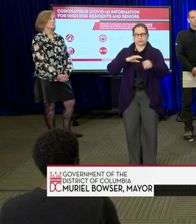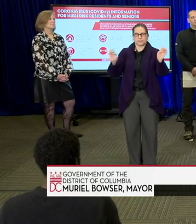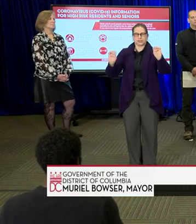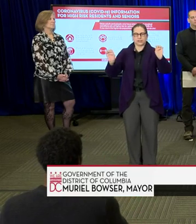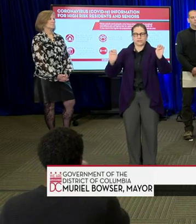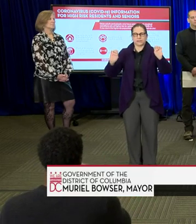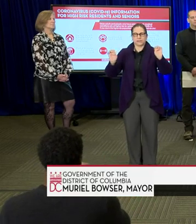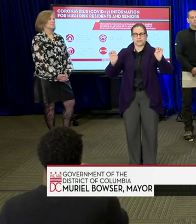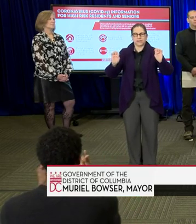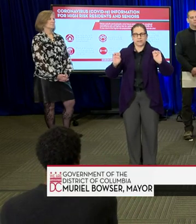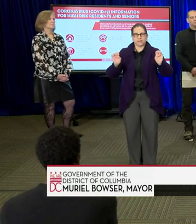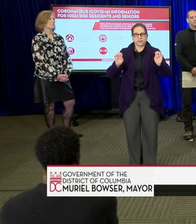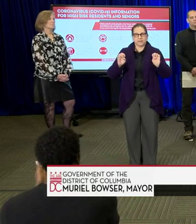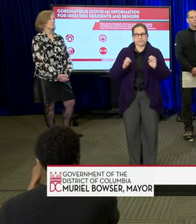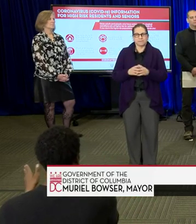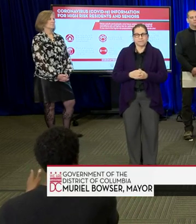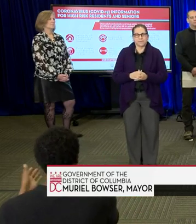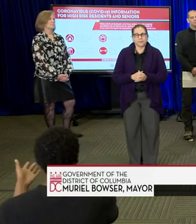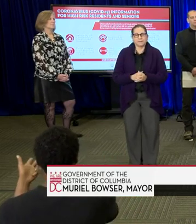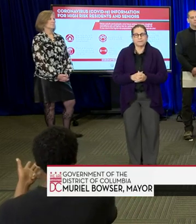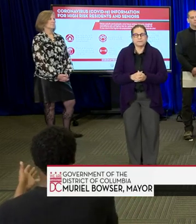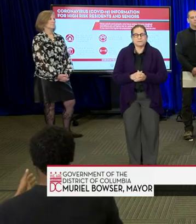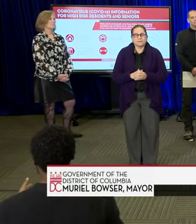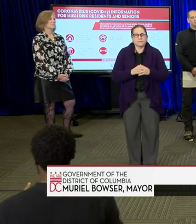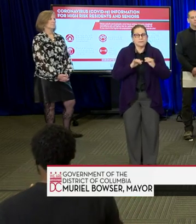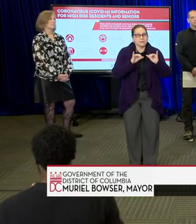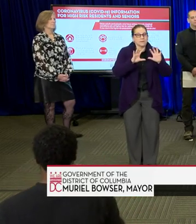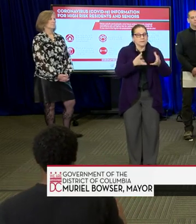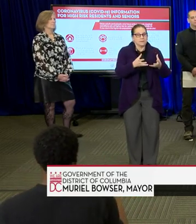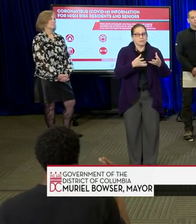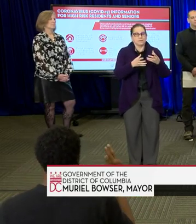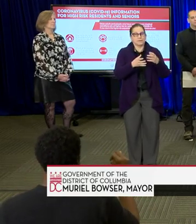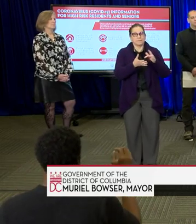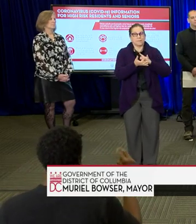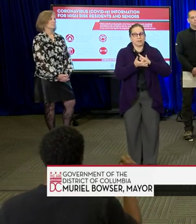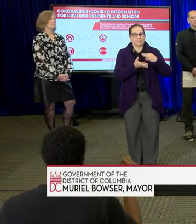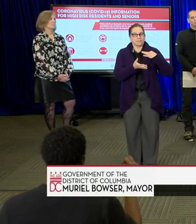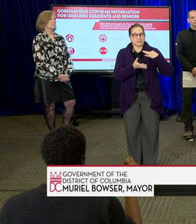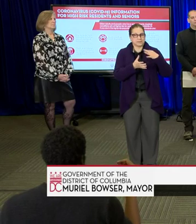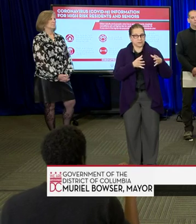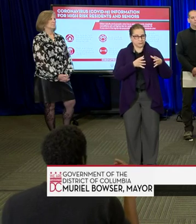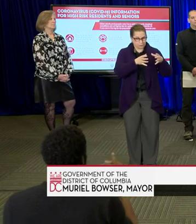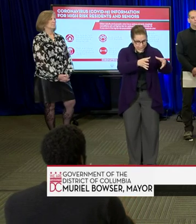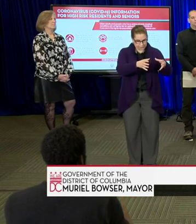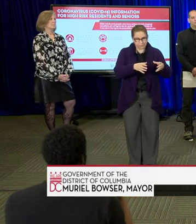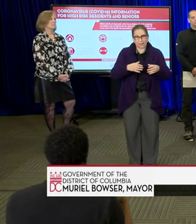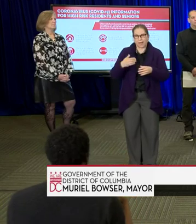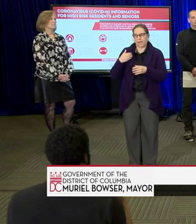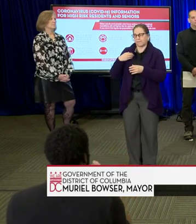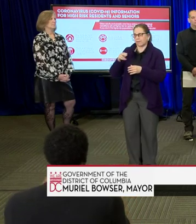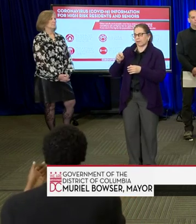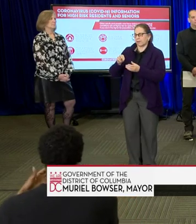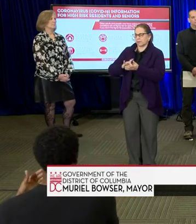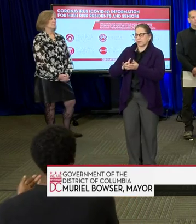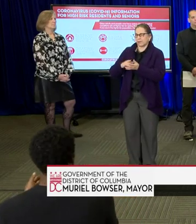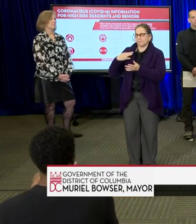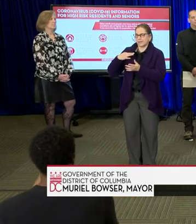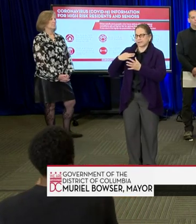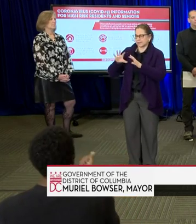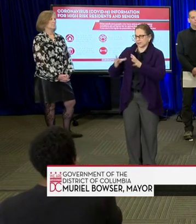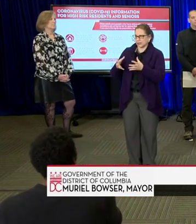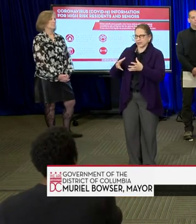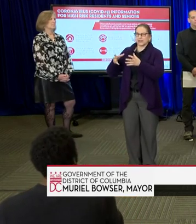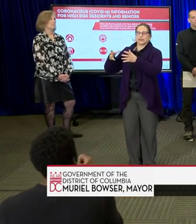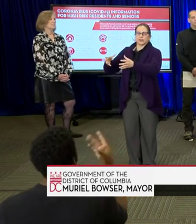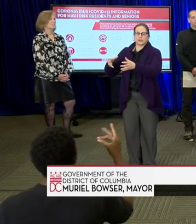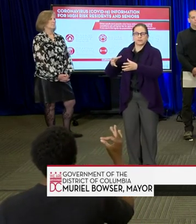is open to medical and non-medical volunteers over the age of 18. And it's whether you are retired, active in